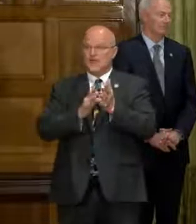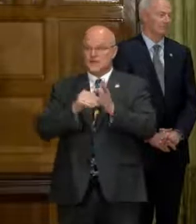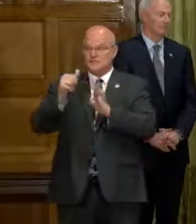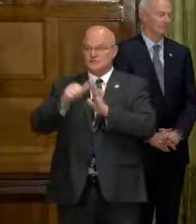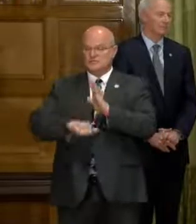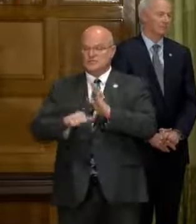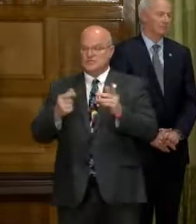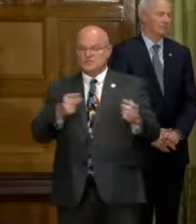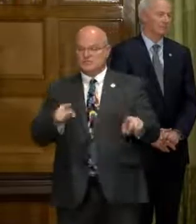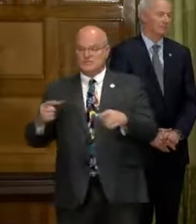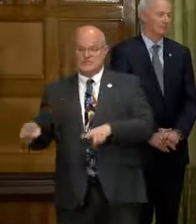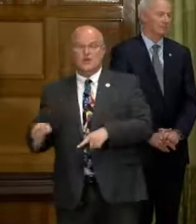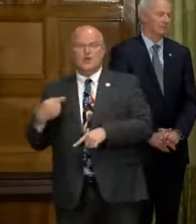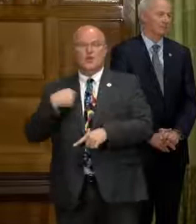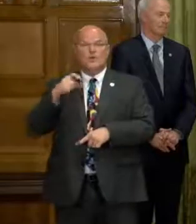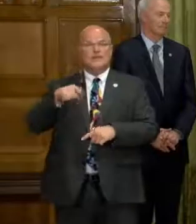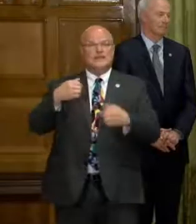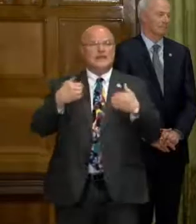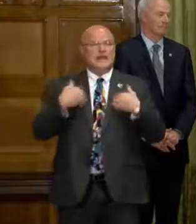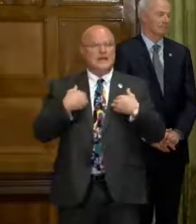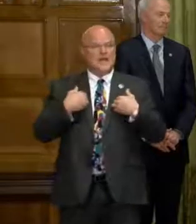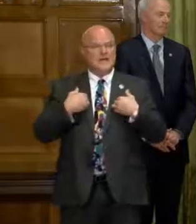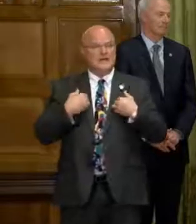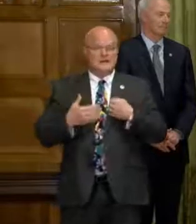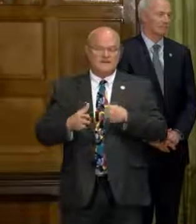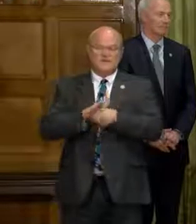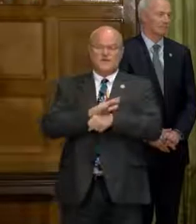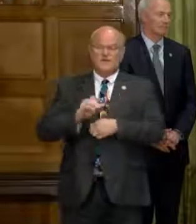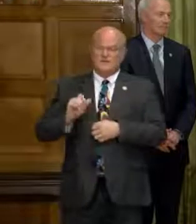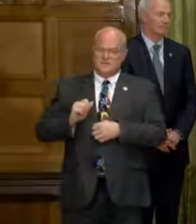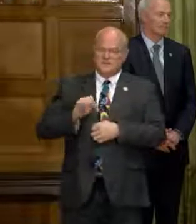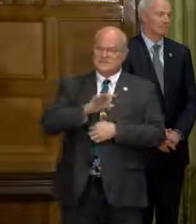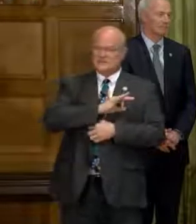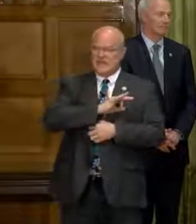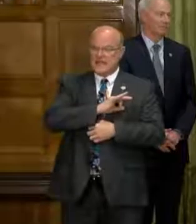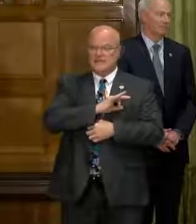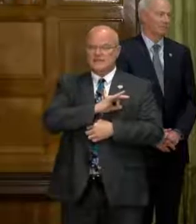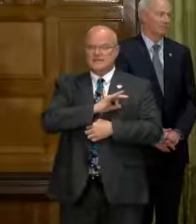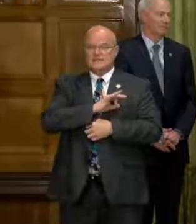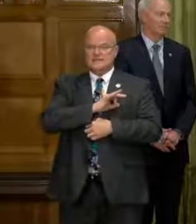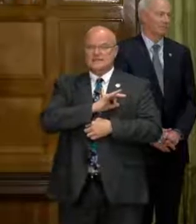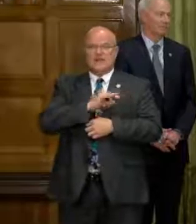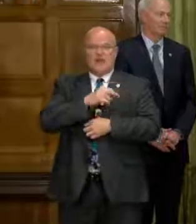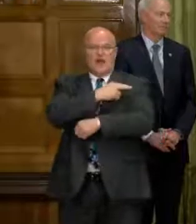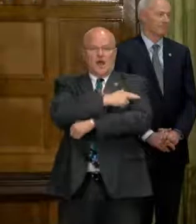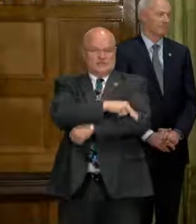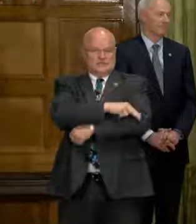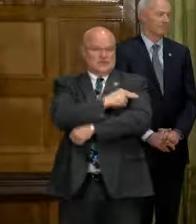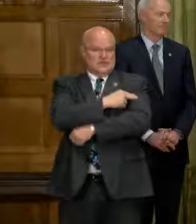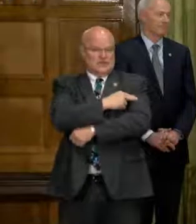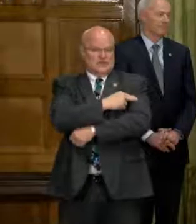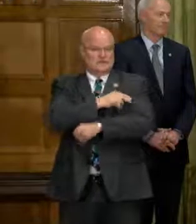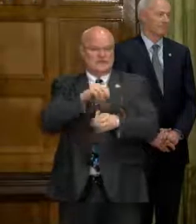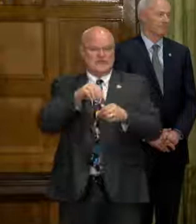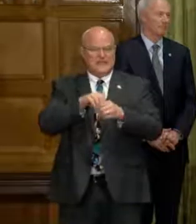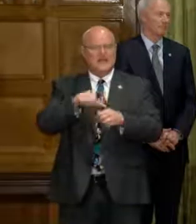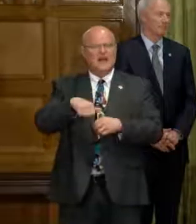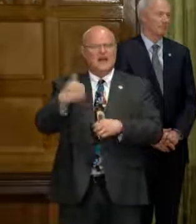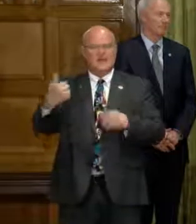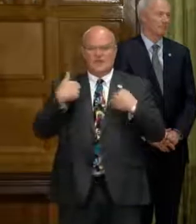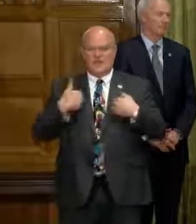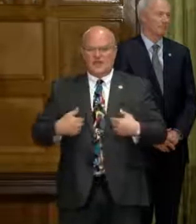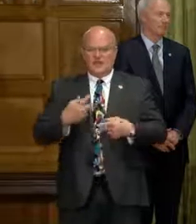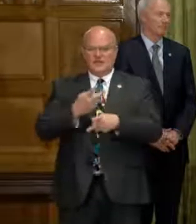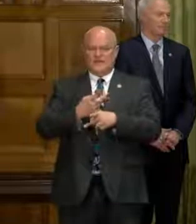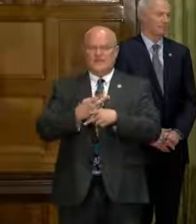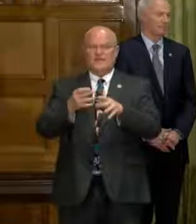surgical conditions, we need to have fully staffed and robust hospitals and other healthcare facilities.